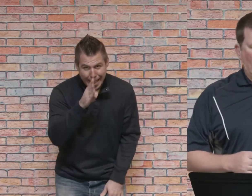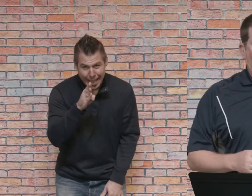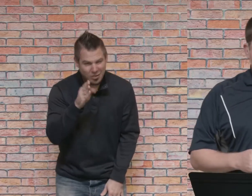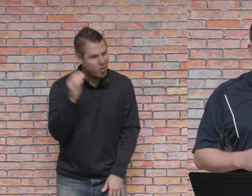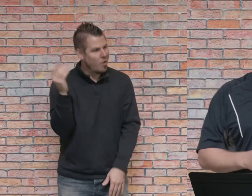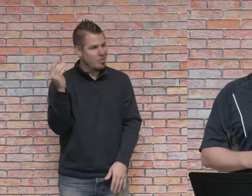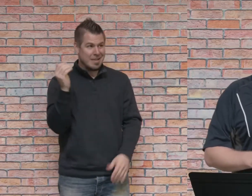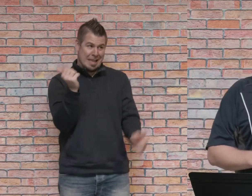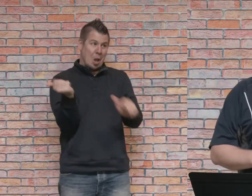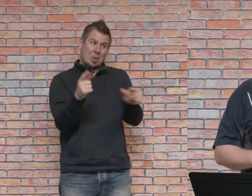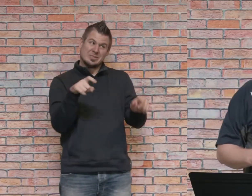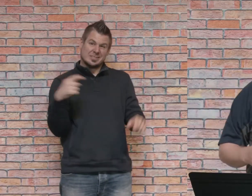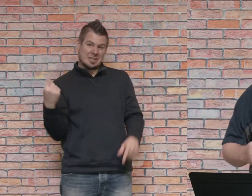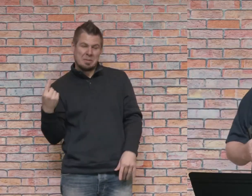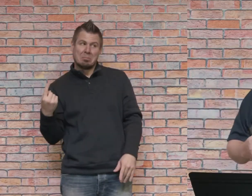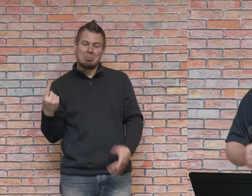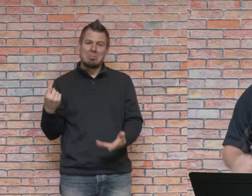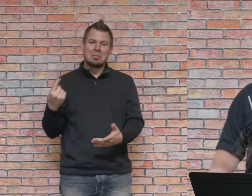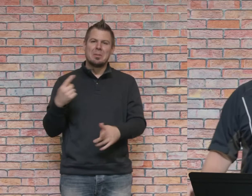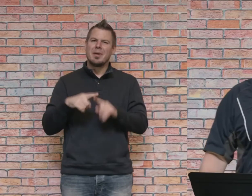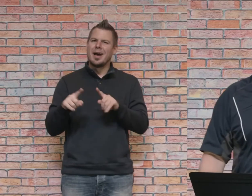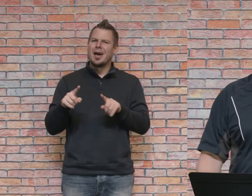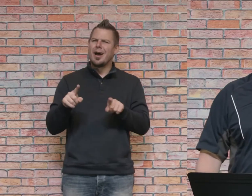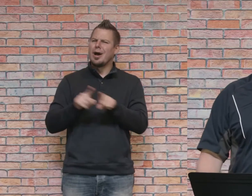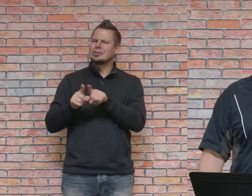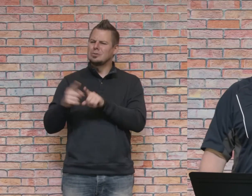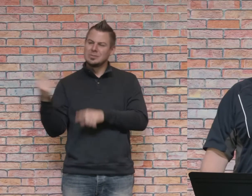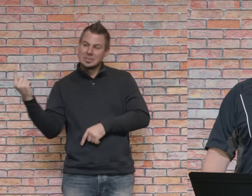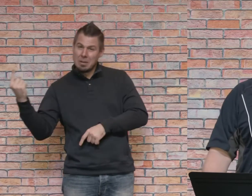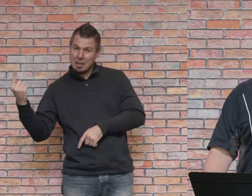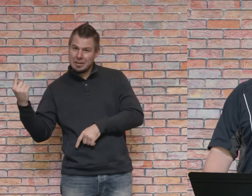somebody. But also somebody needs you.